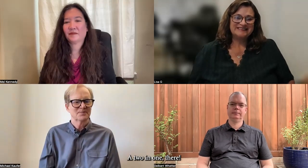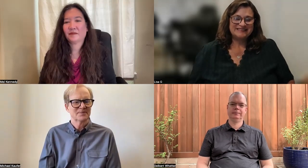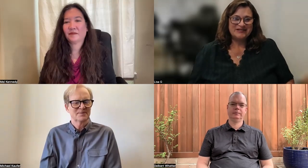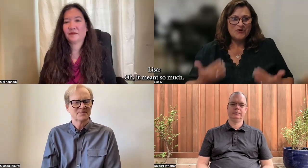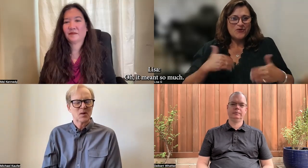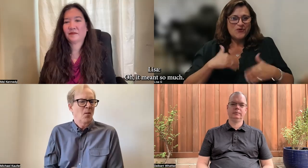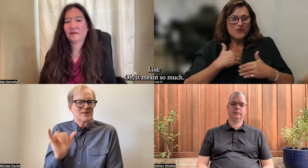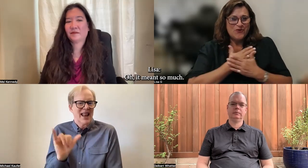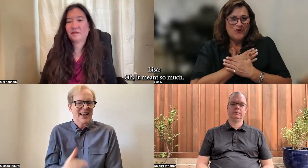2-in-1 there?